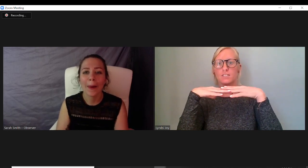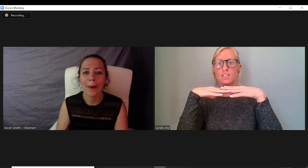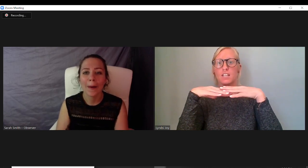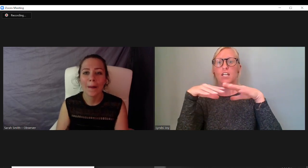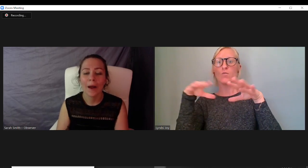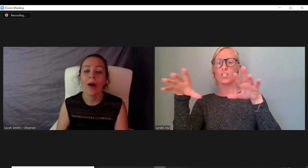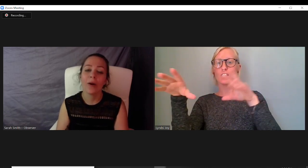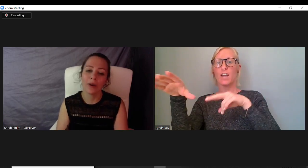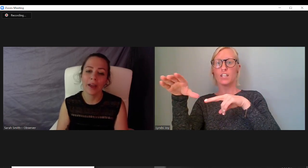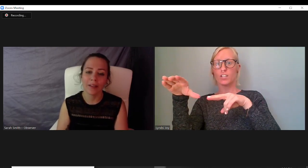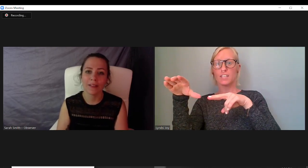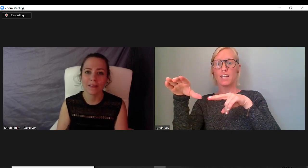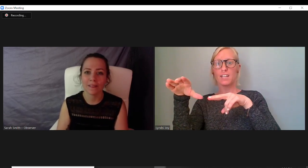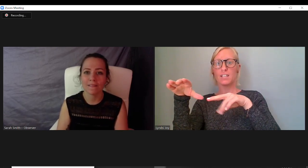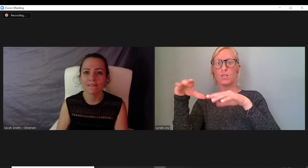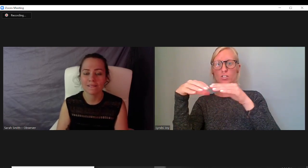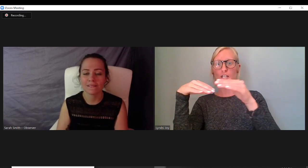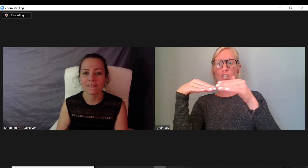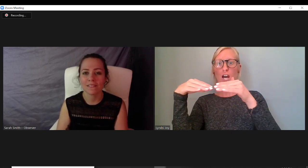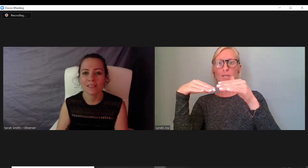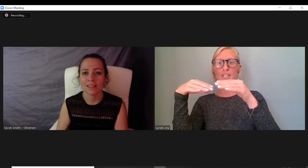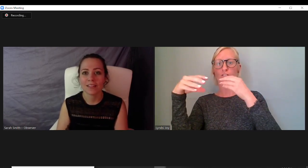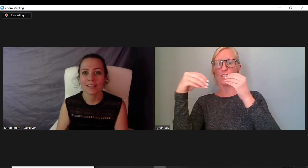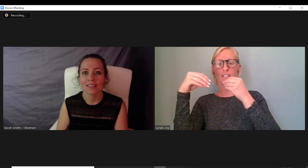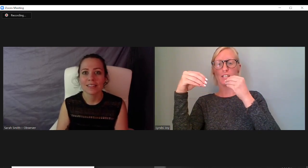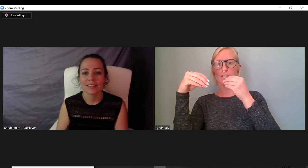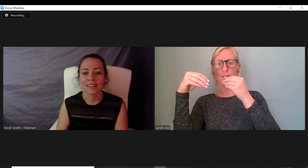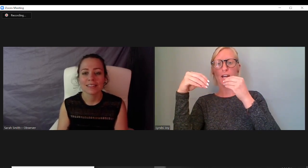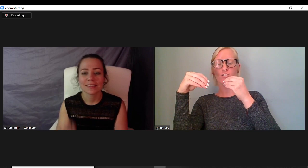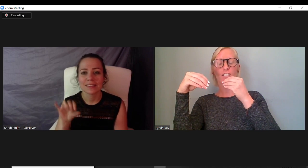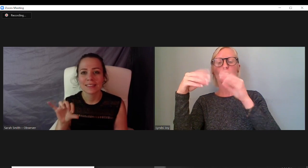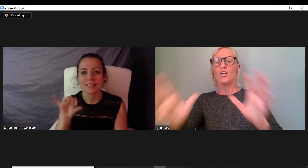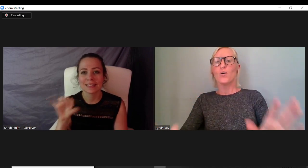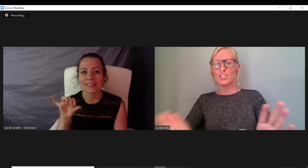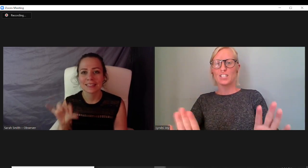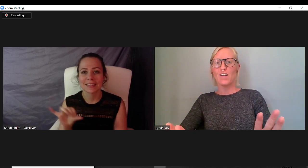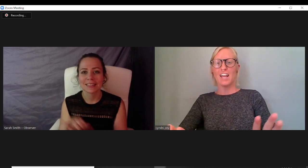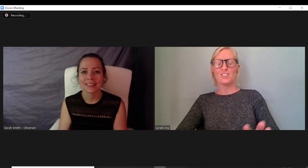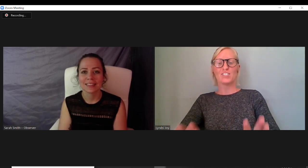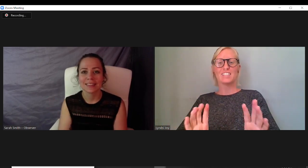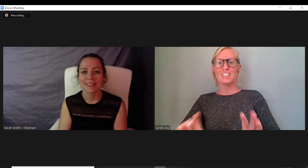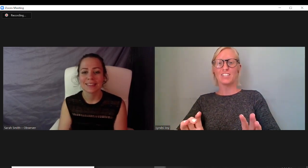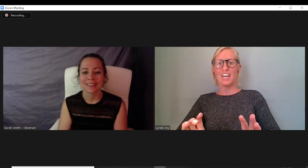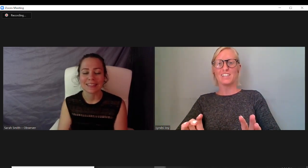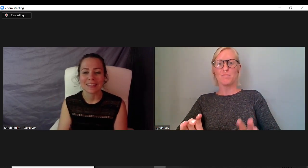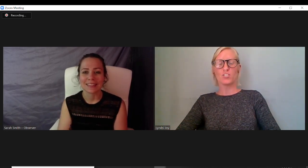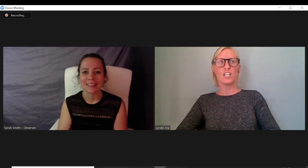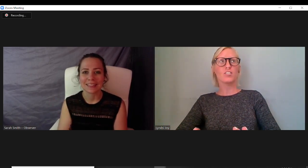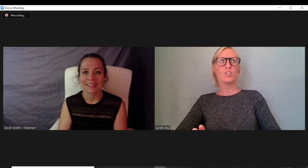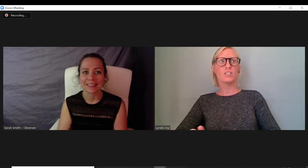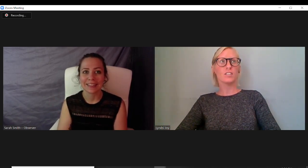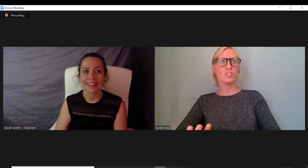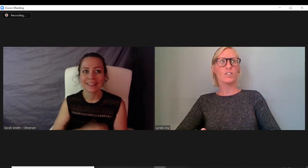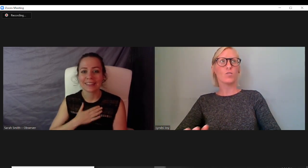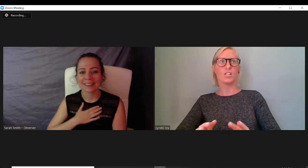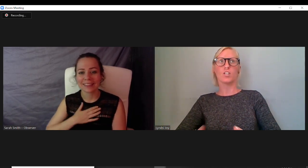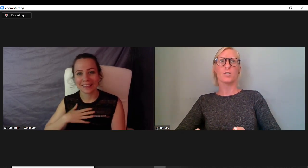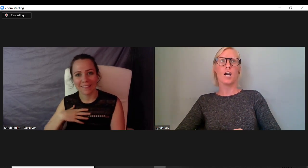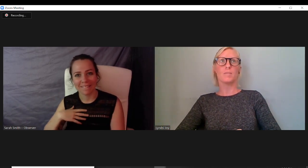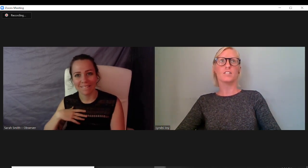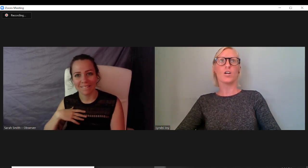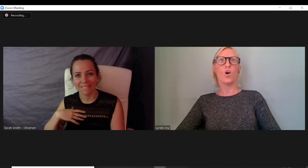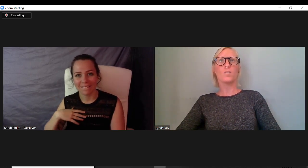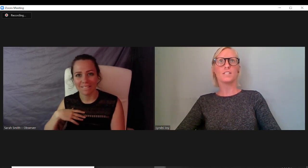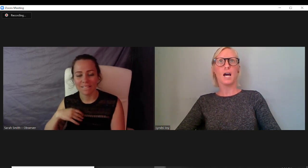fine. Just if I looked at it, it was like choppy and their like lips didn't match it, which is fine. So I just didn't look at the picture. And your video was a